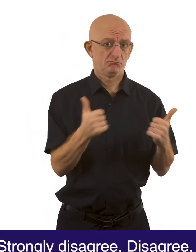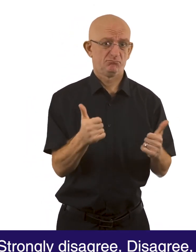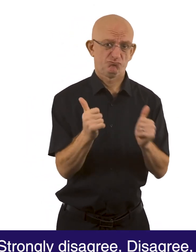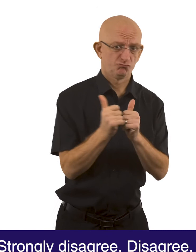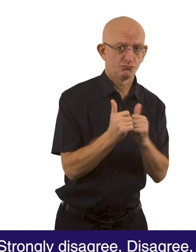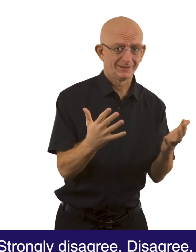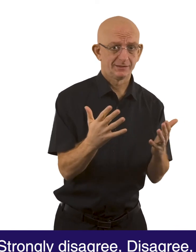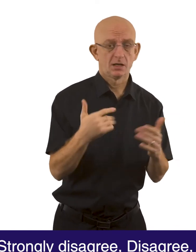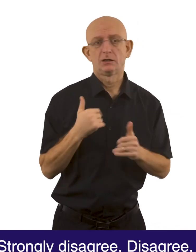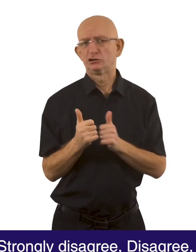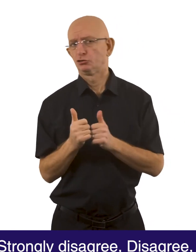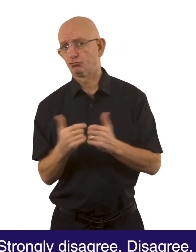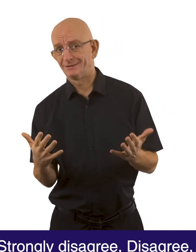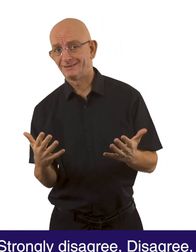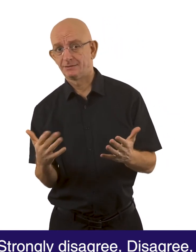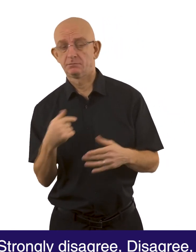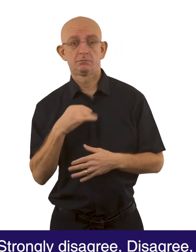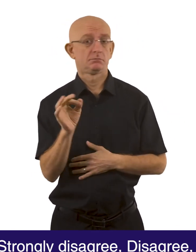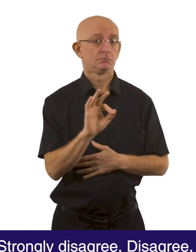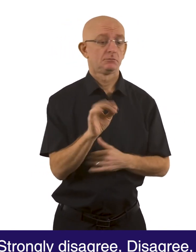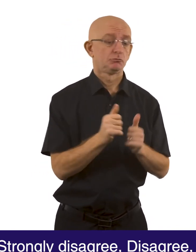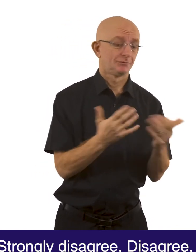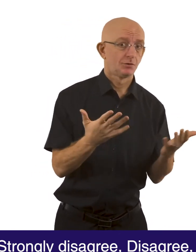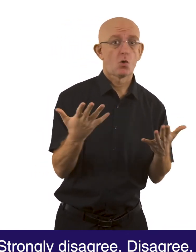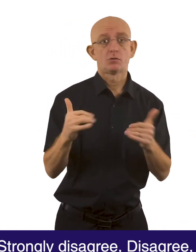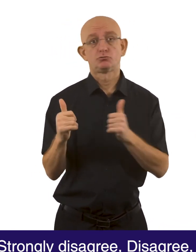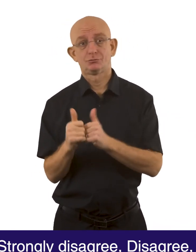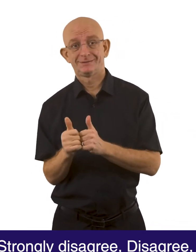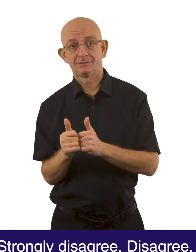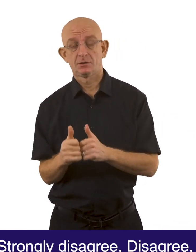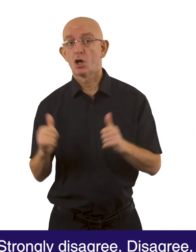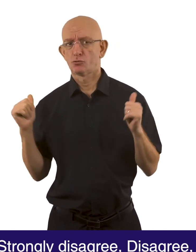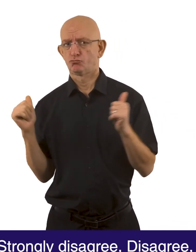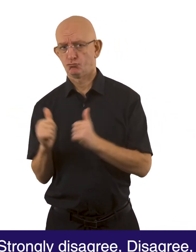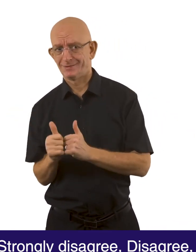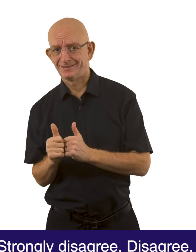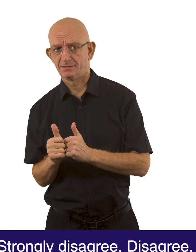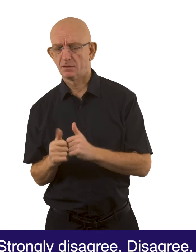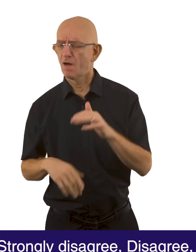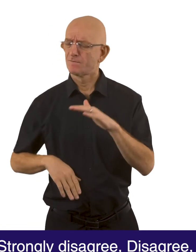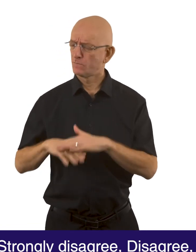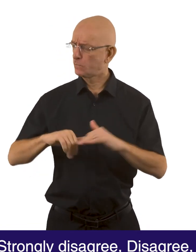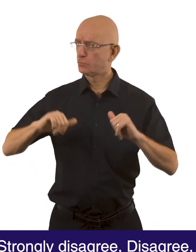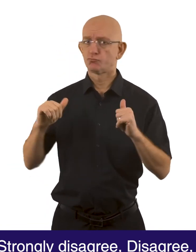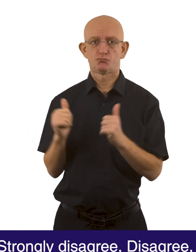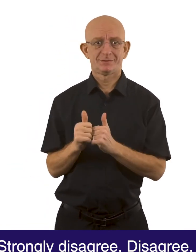Strongly disagree. Disagree. Neither agree nor disagree. Agree. Strongly